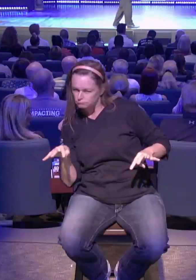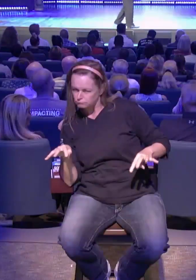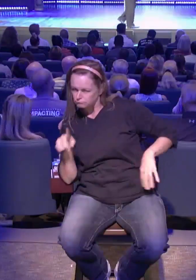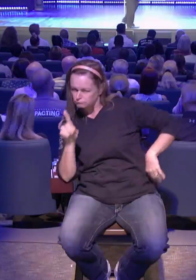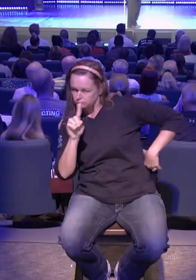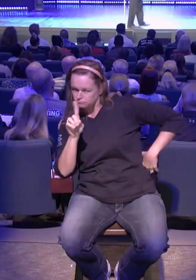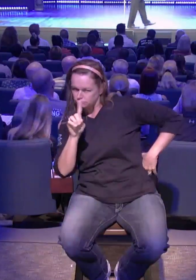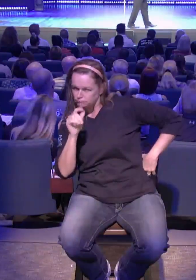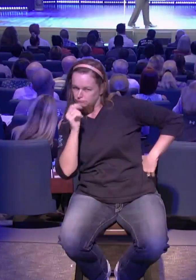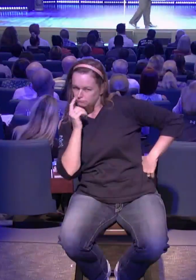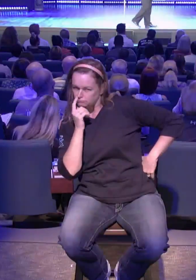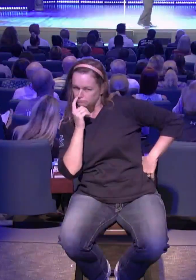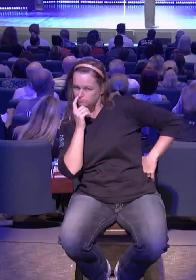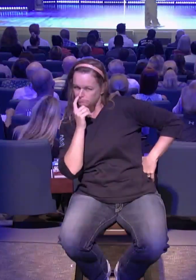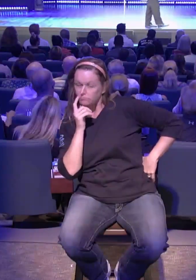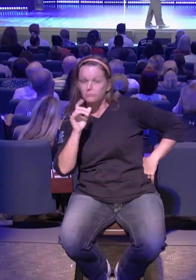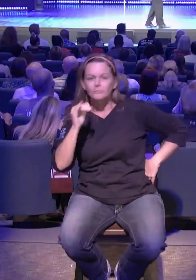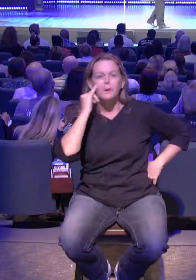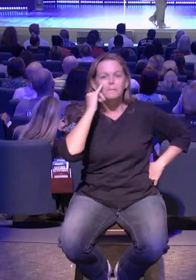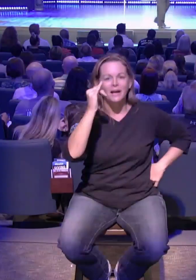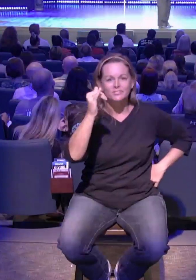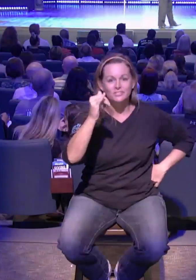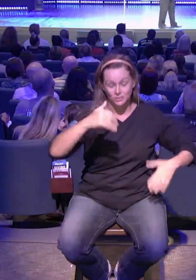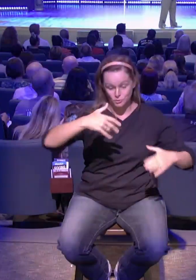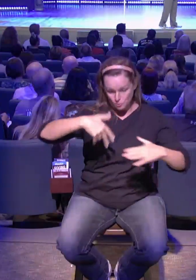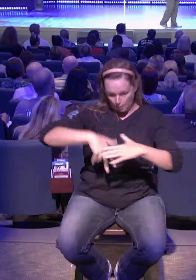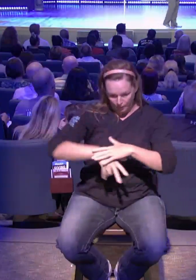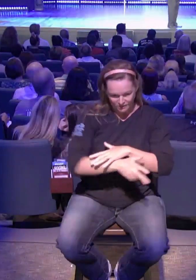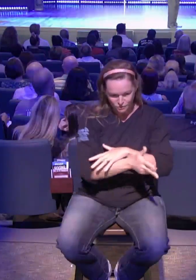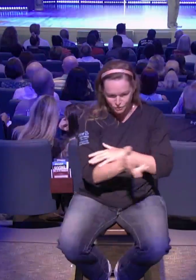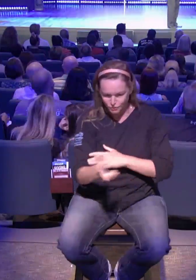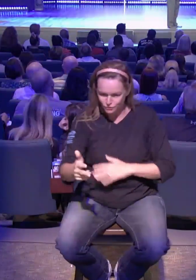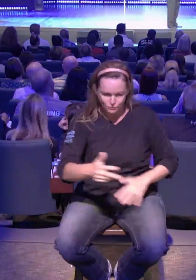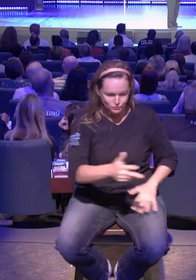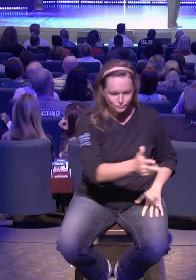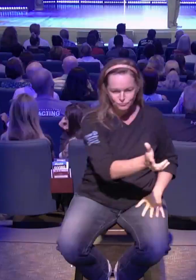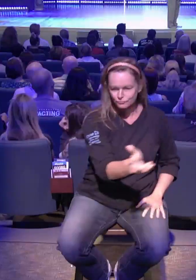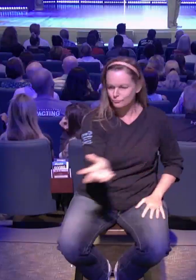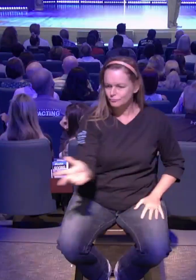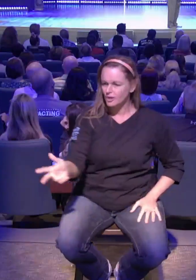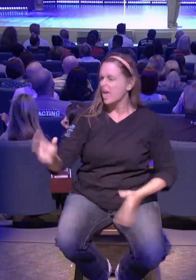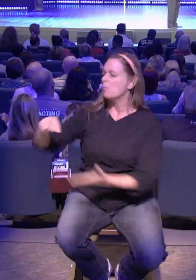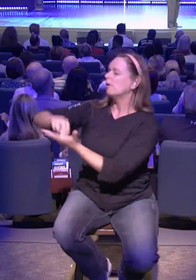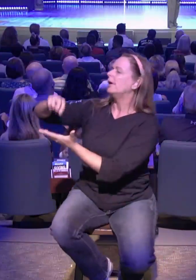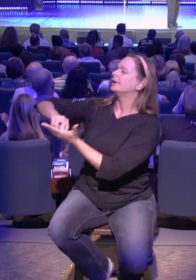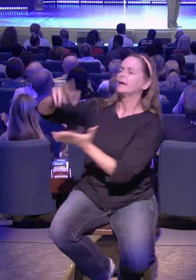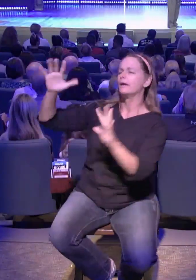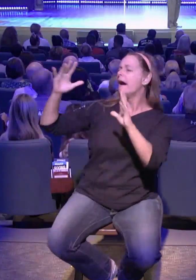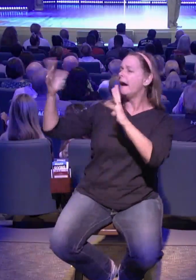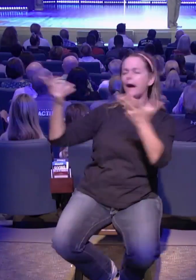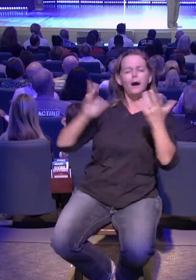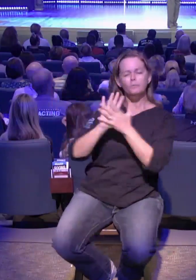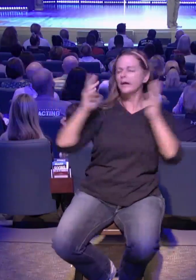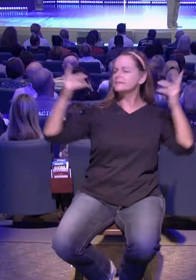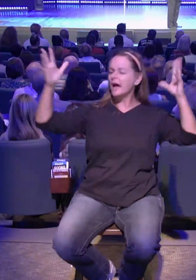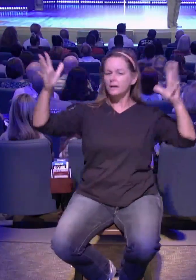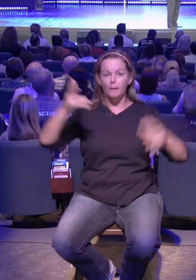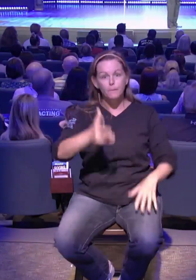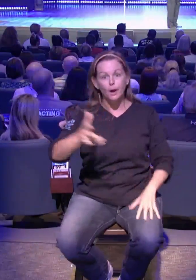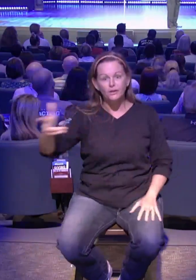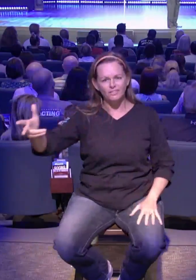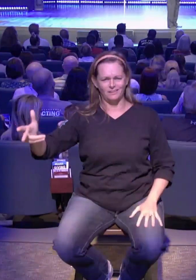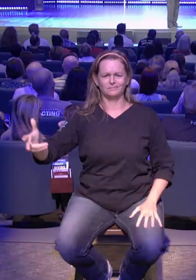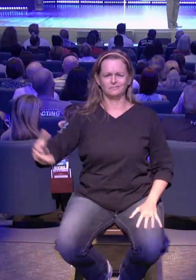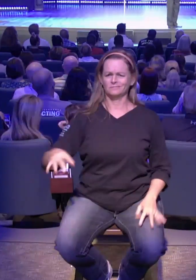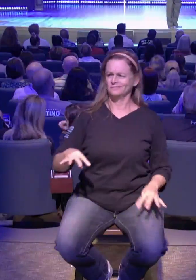you drove into the parking lot today of any of our campuses and you saw them walking and jumping and praising God in the parking lot,